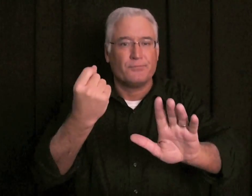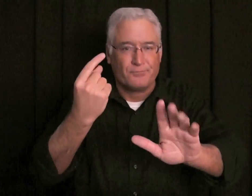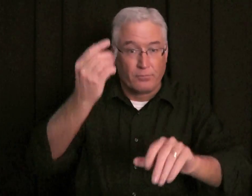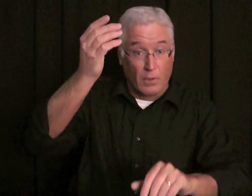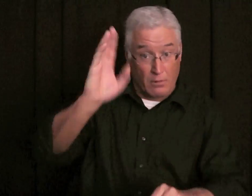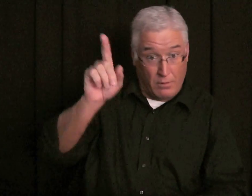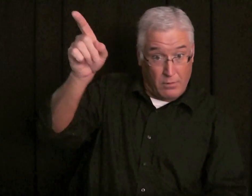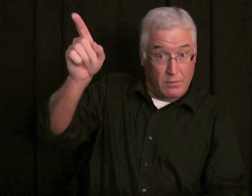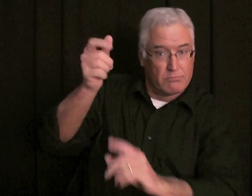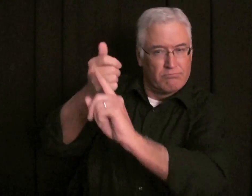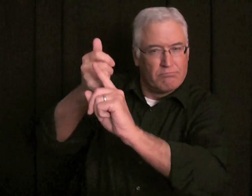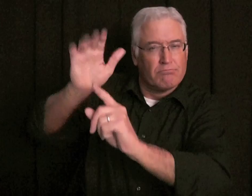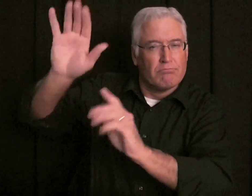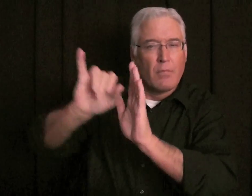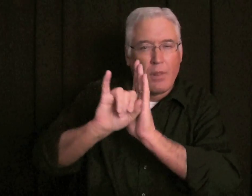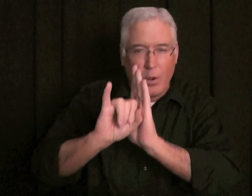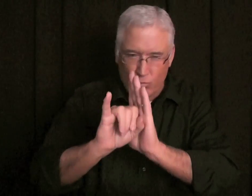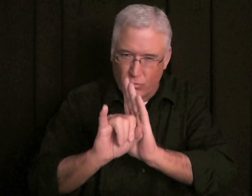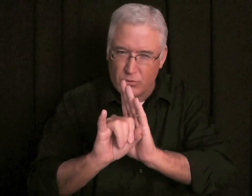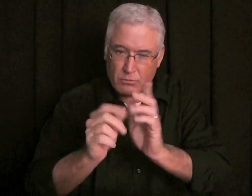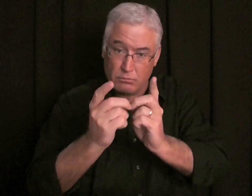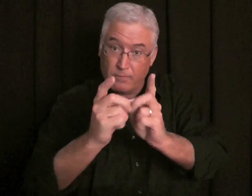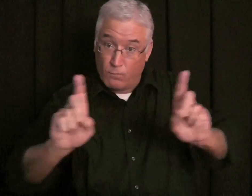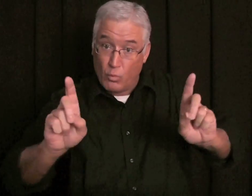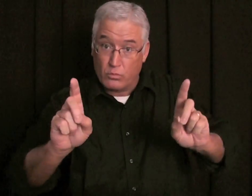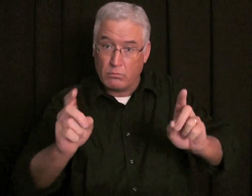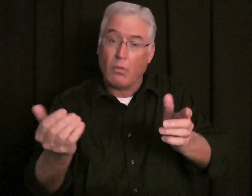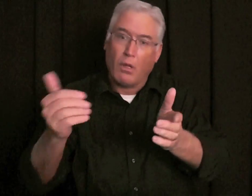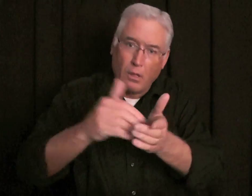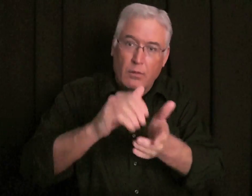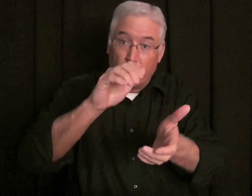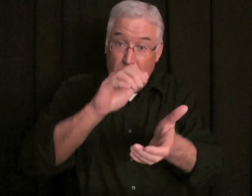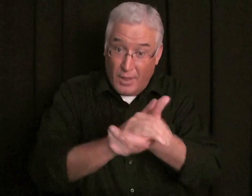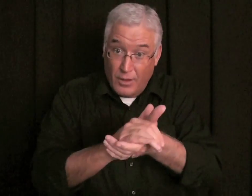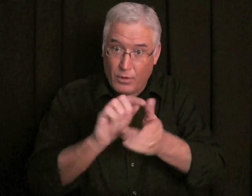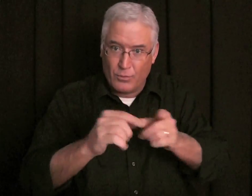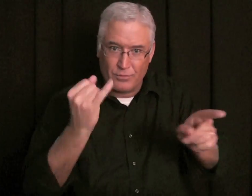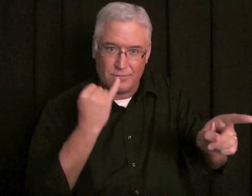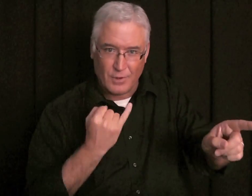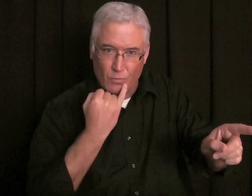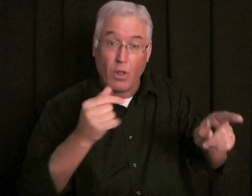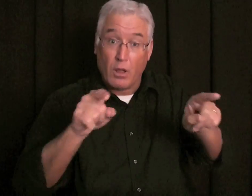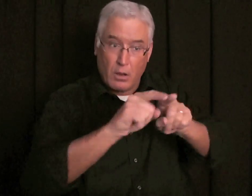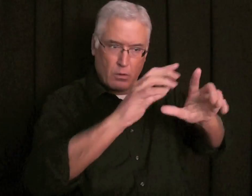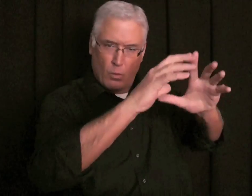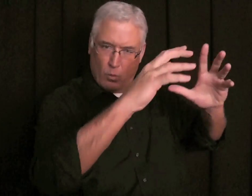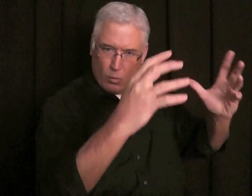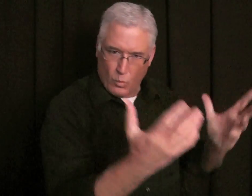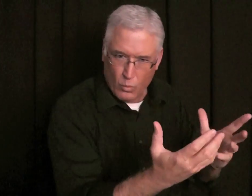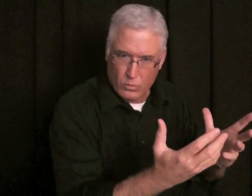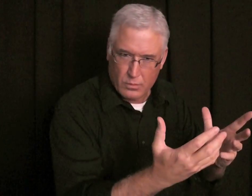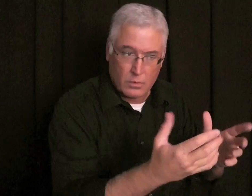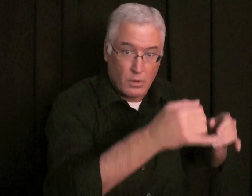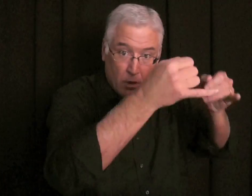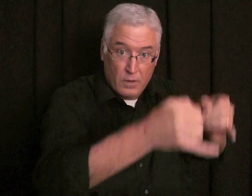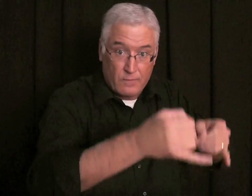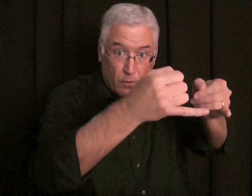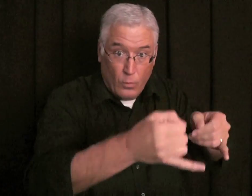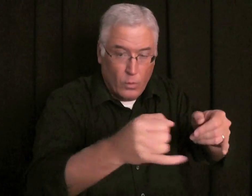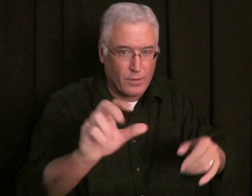individually. And that can help us to understand God's illustration of marriage and divorce, and then marriage again. He married the